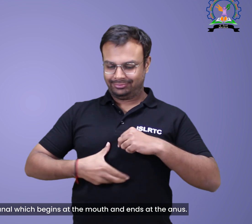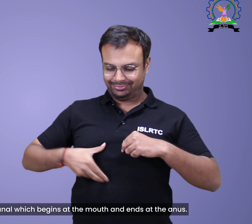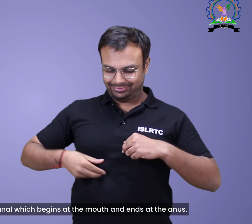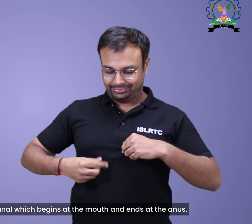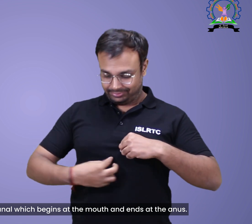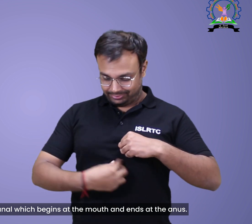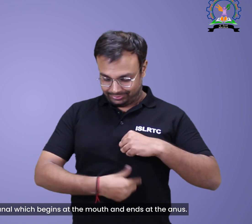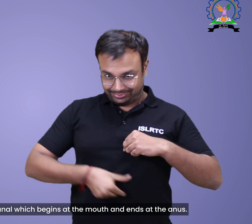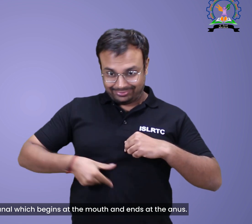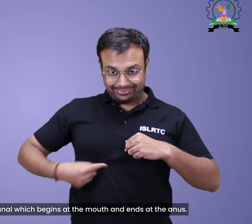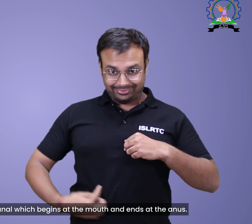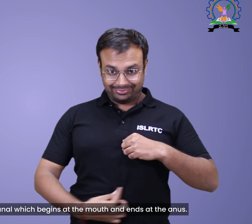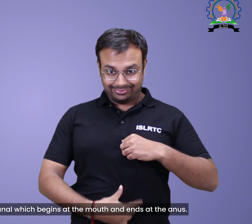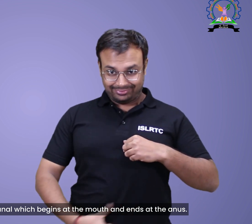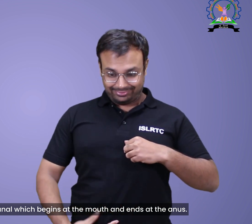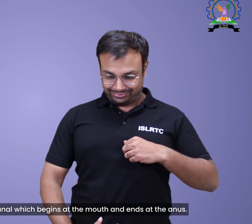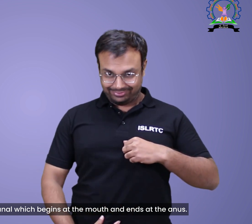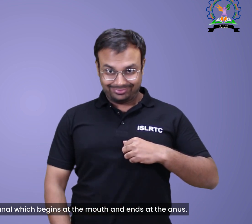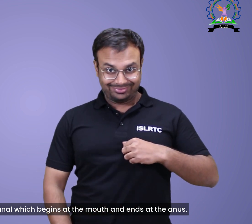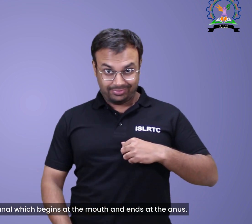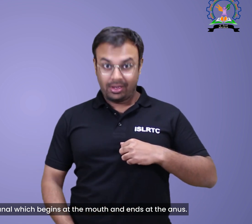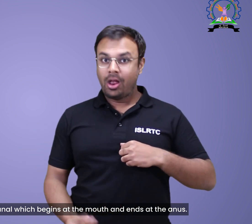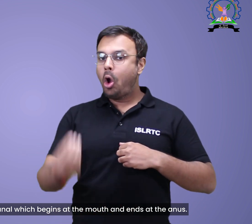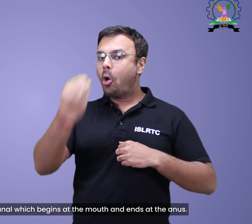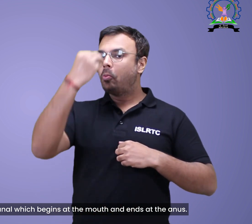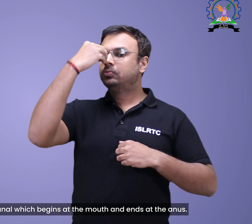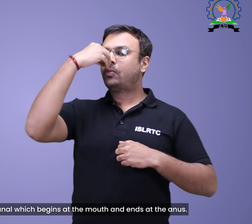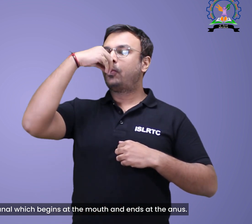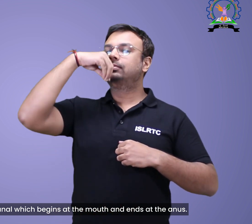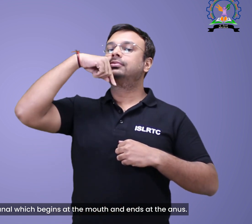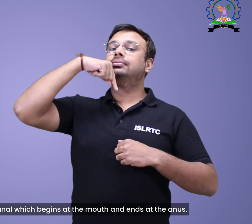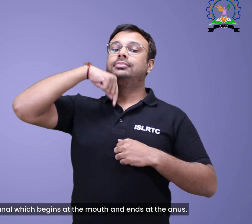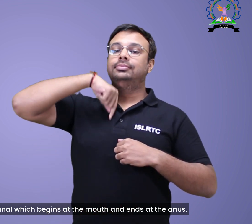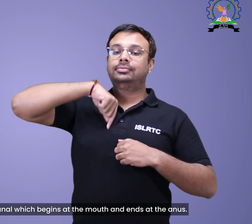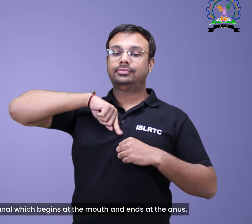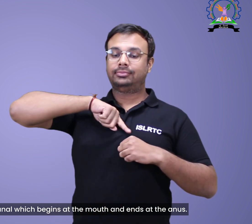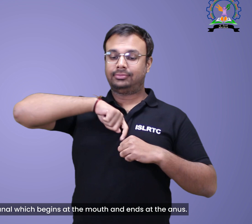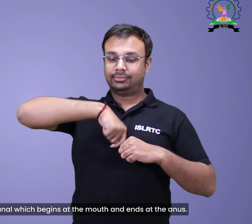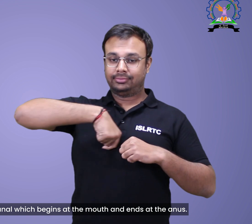at the anus.